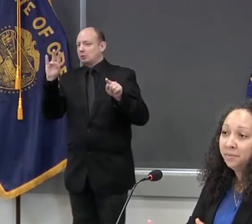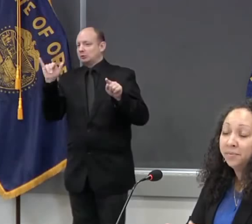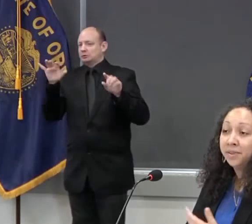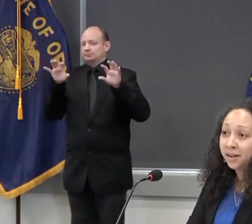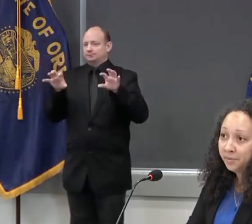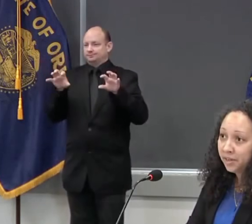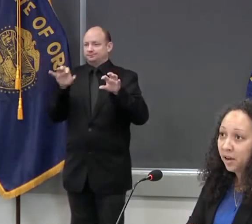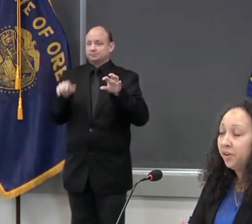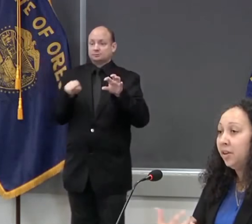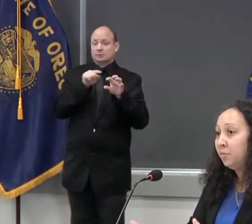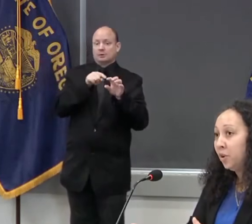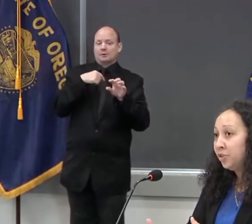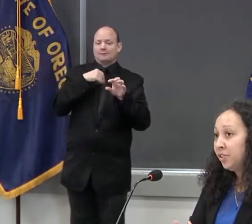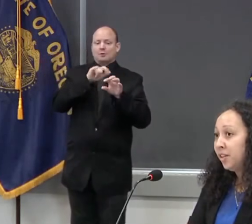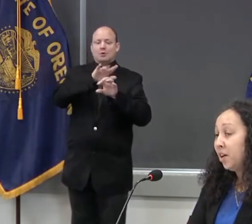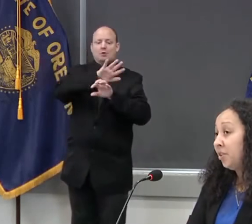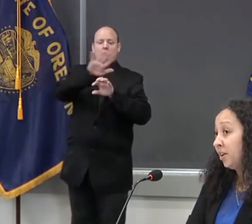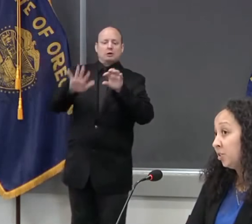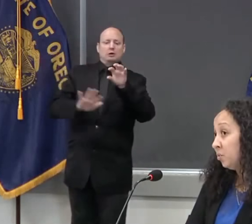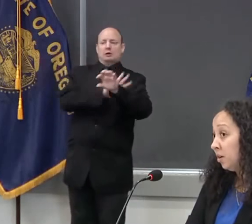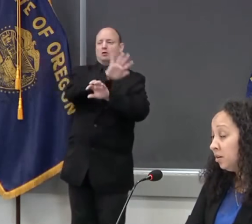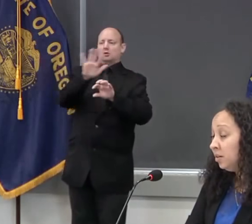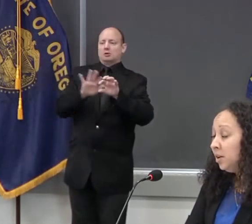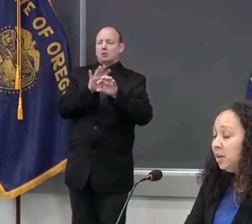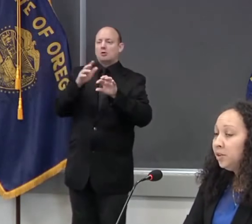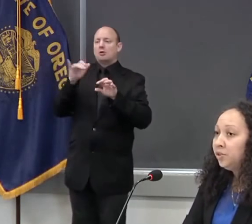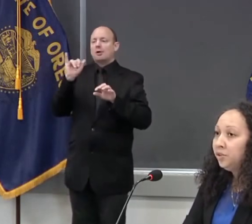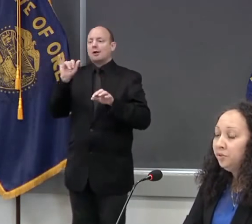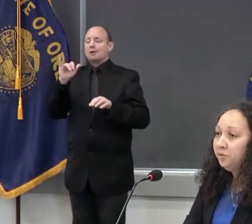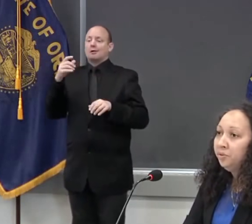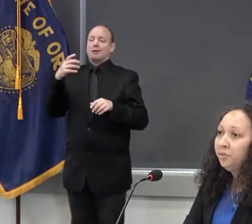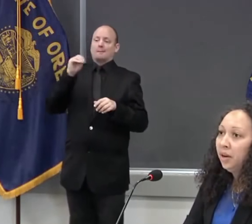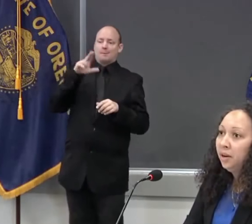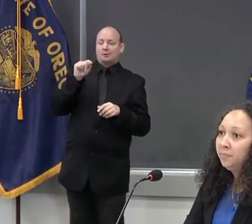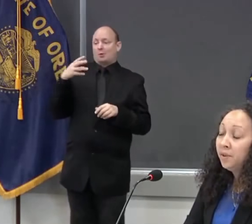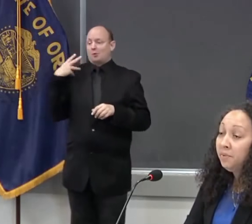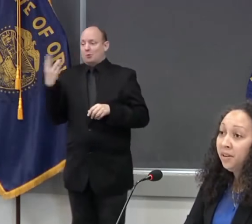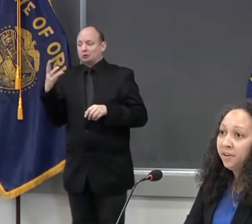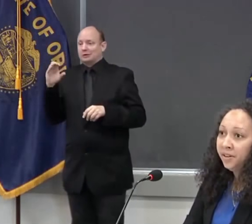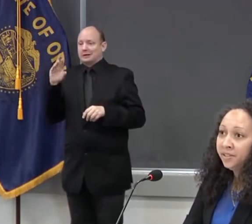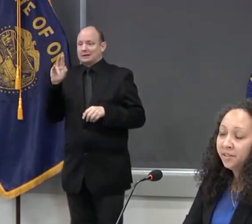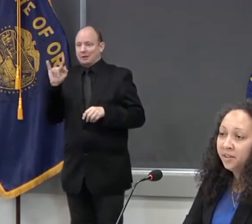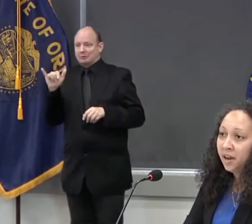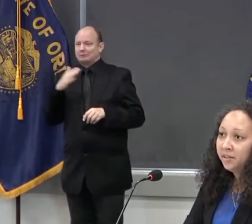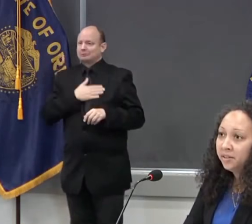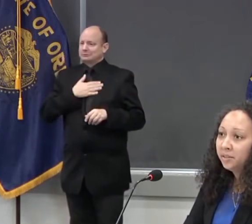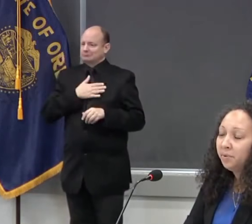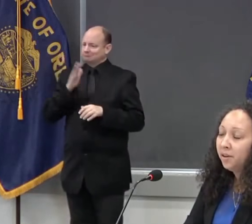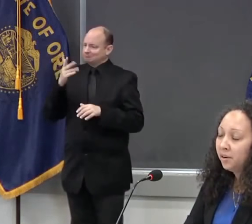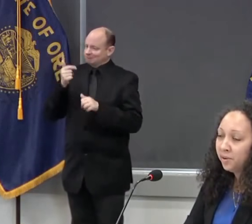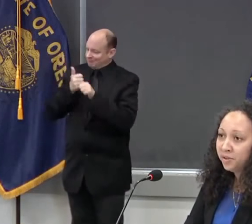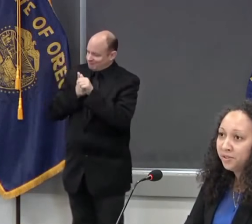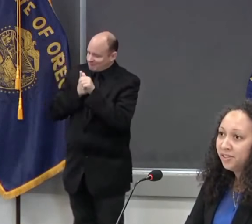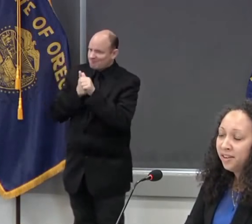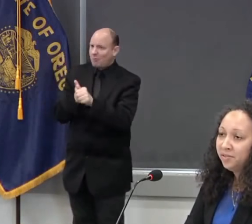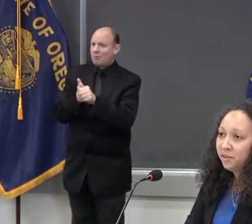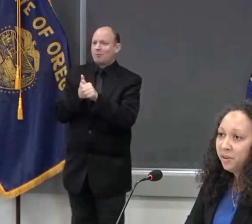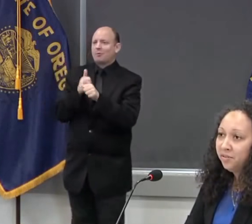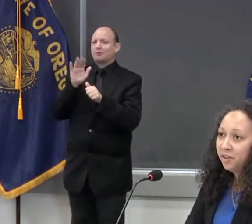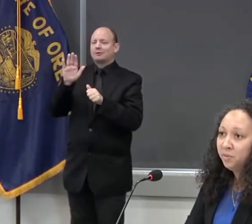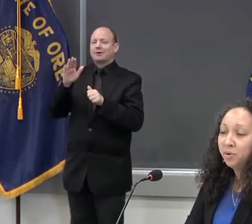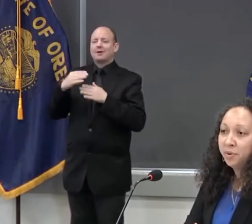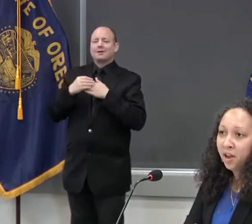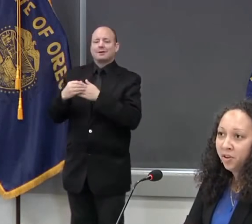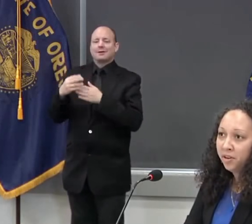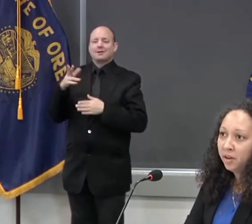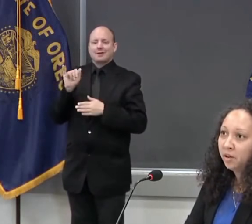the Clackamas County and Washington County as well to be adhering to the guidance. But I would also say for